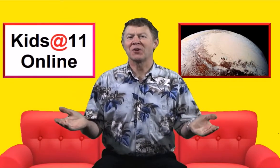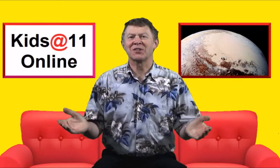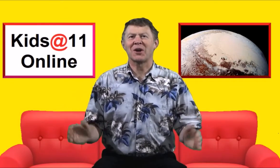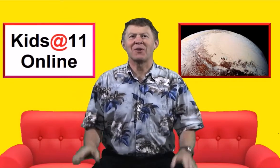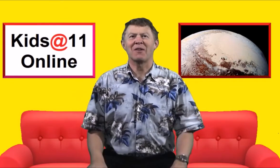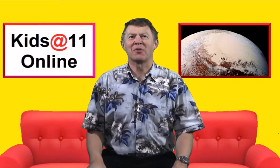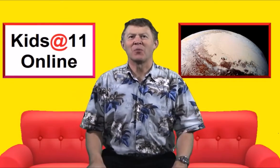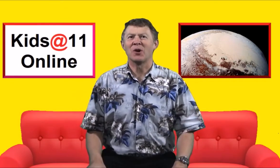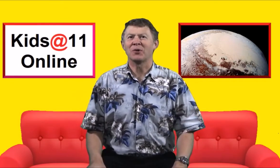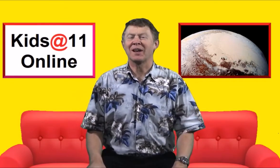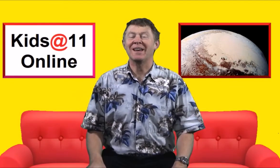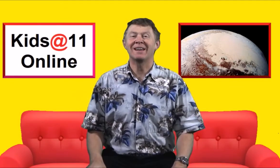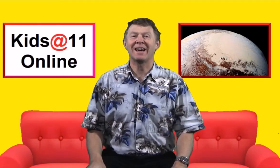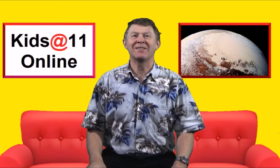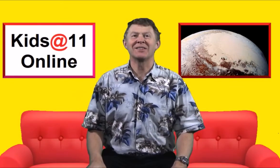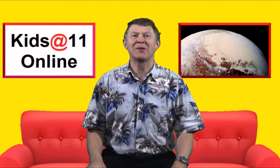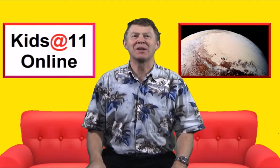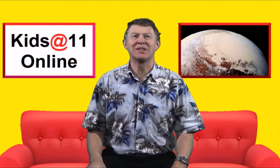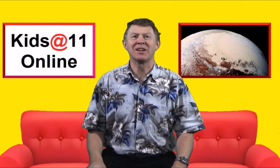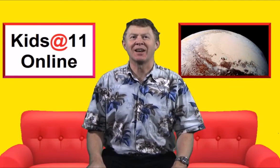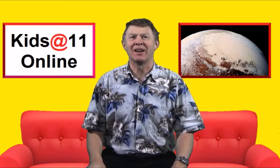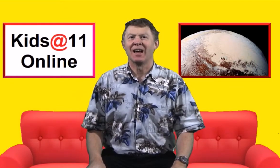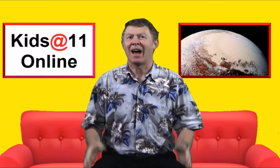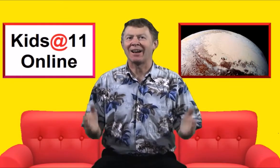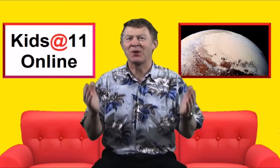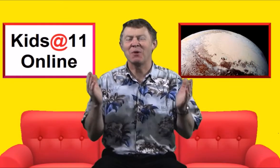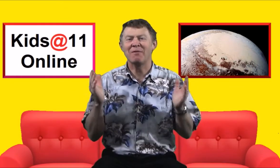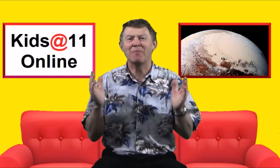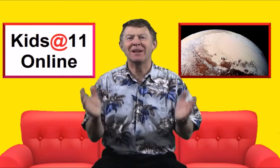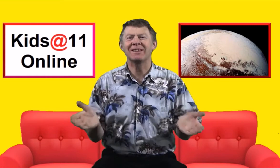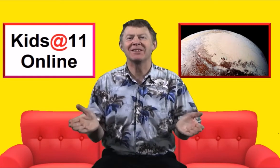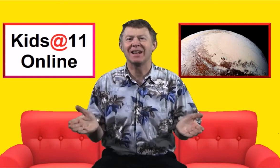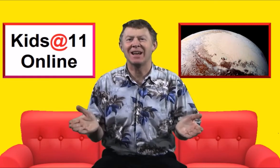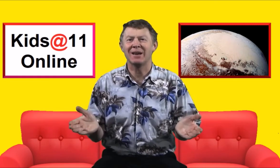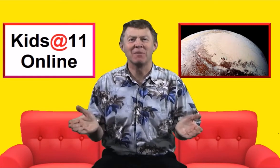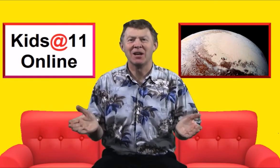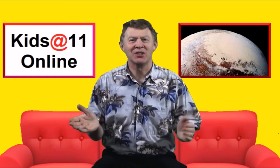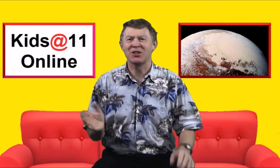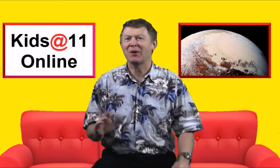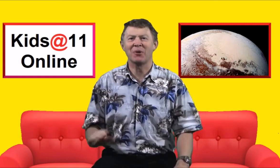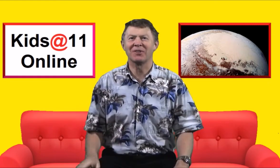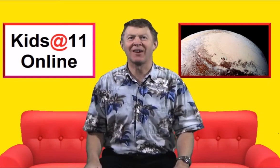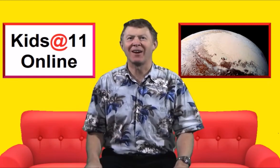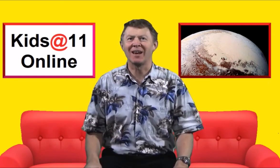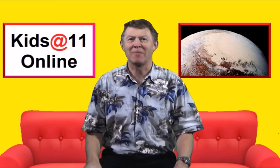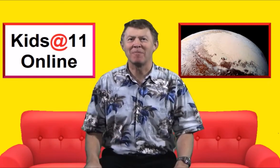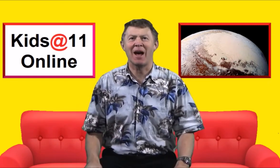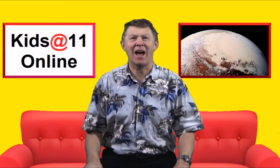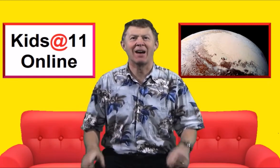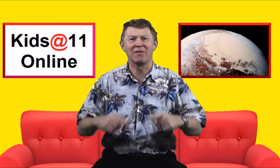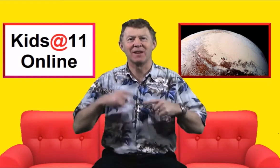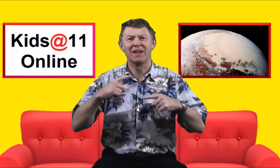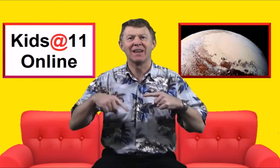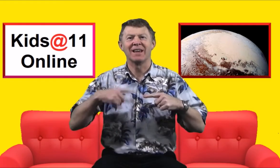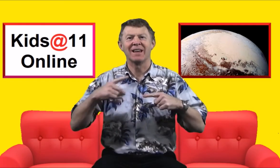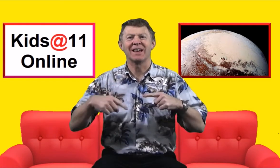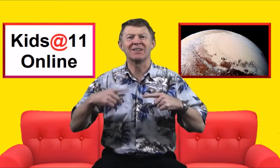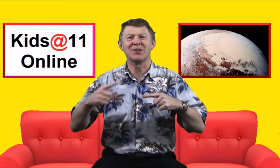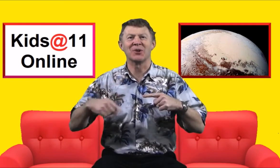God so loved the world, he gave his only Son, and whoever believes in him shall not die, but have